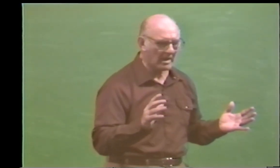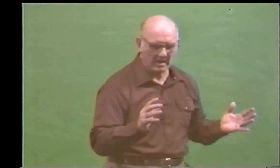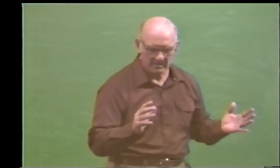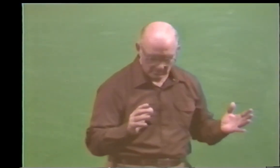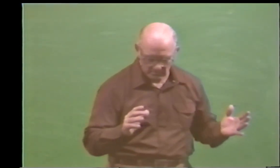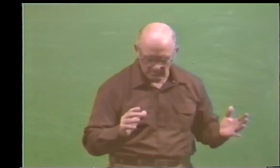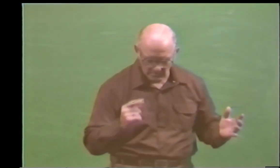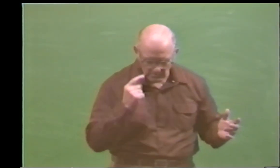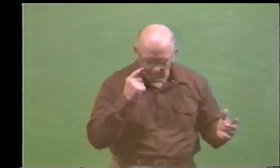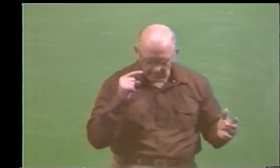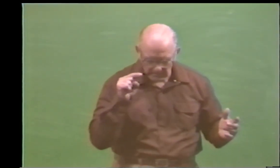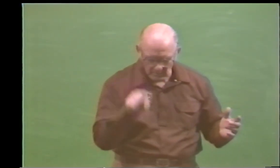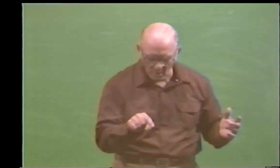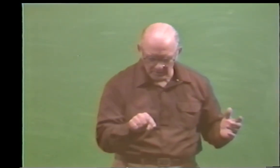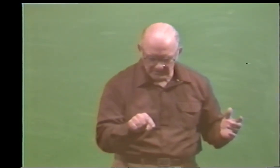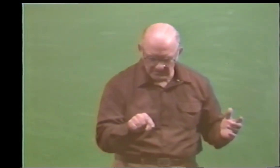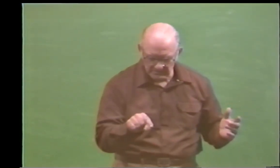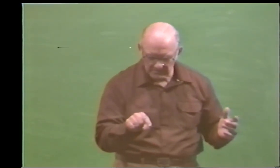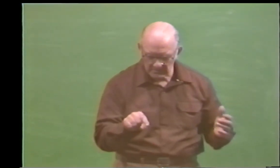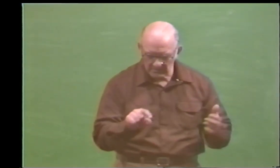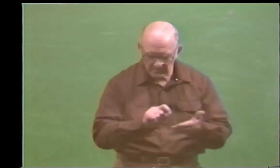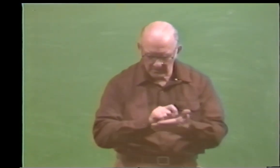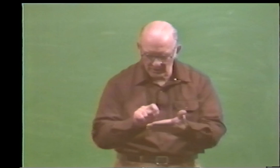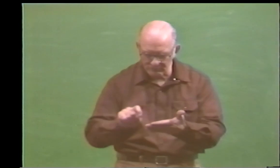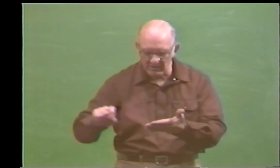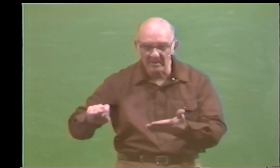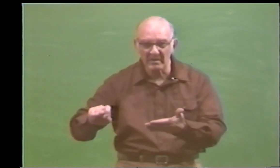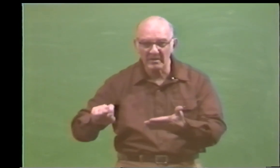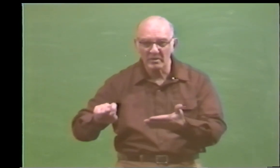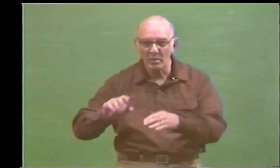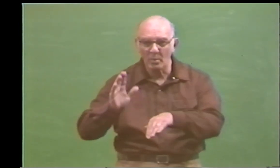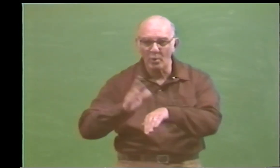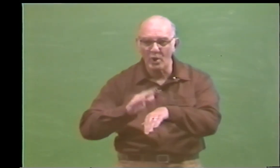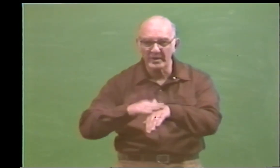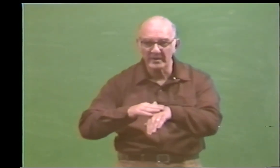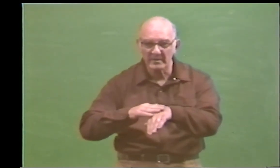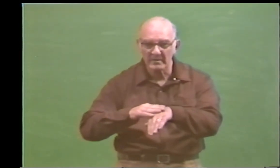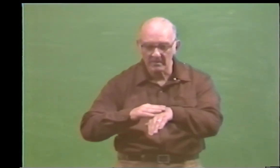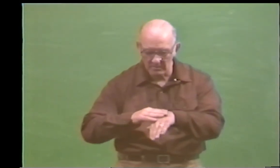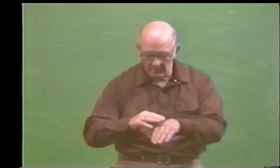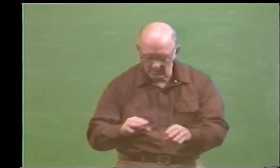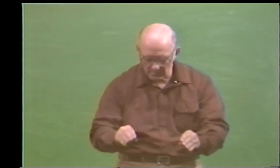Where's everybody? Notices the written warning.